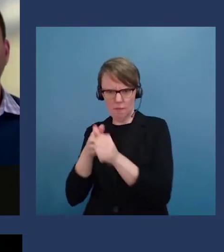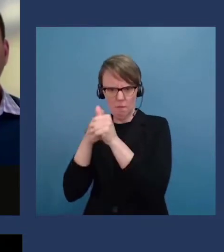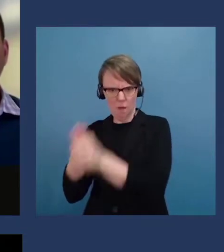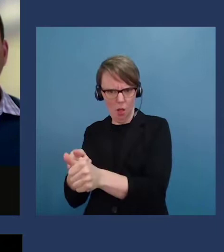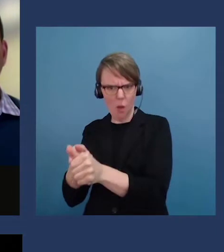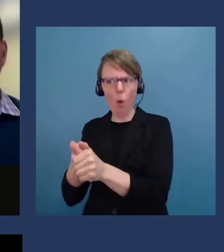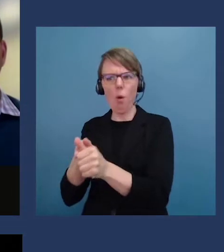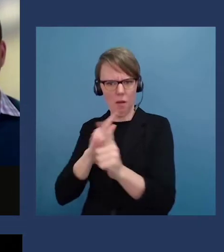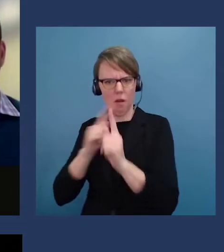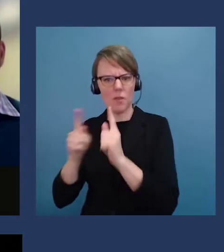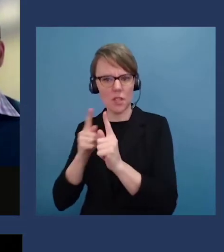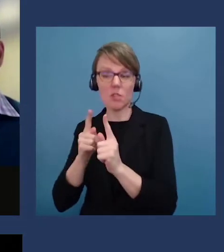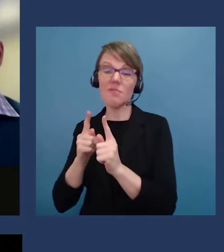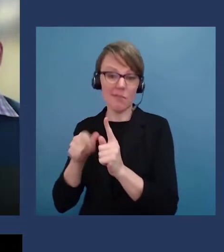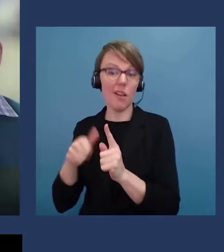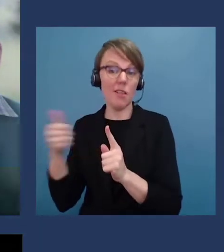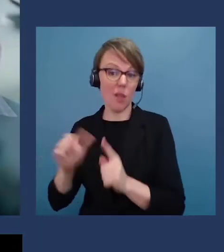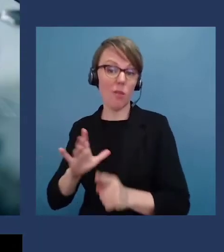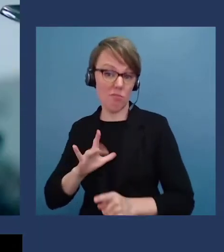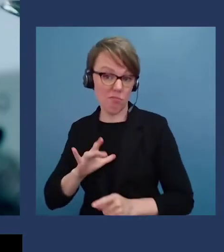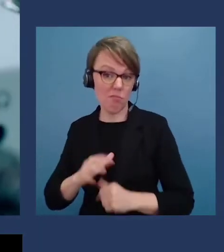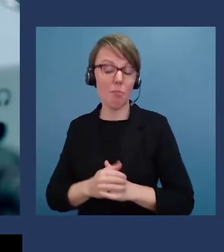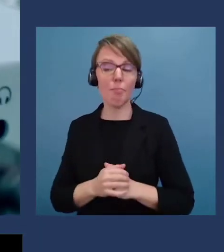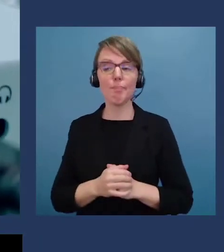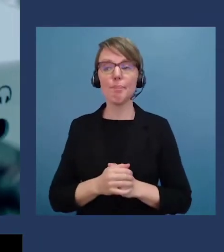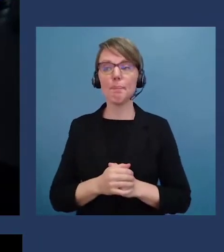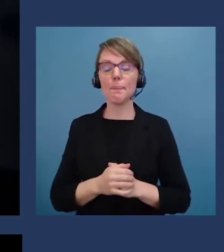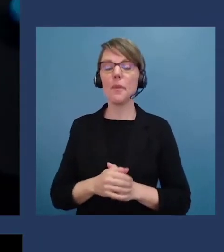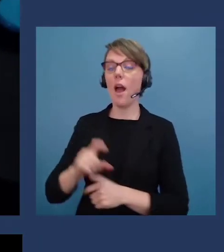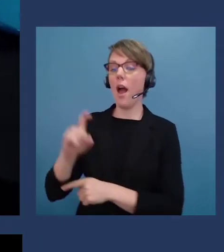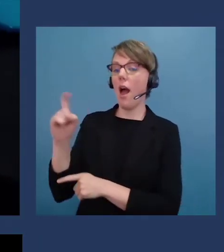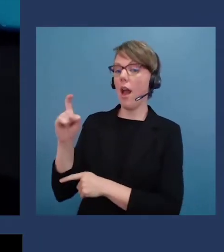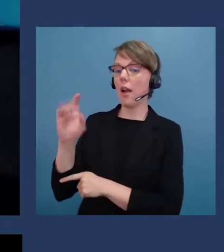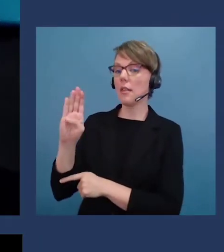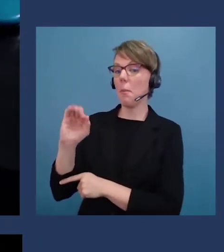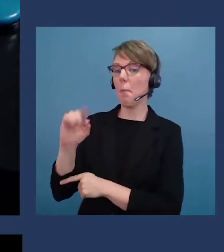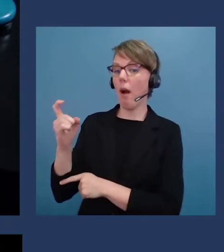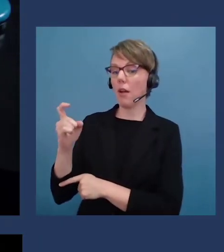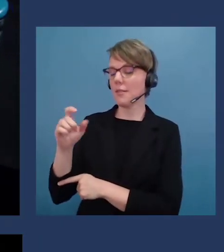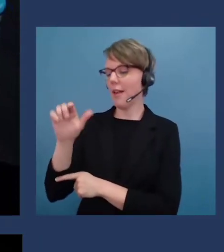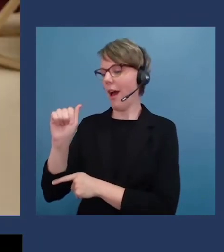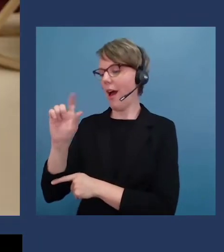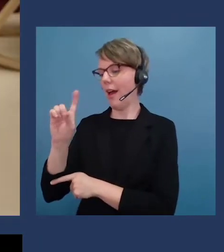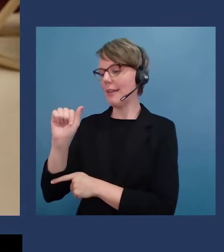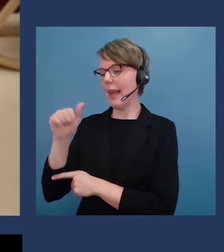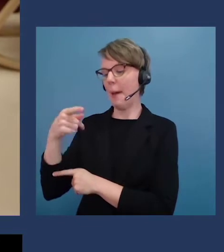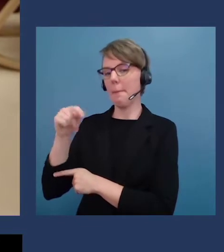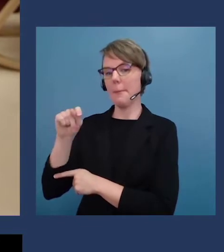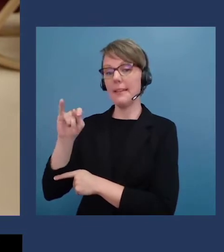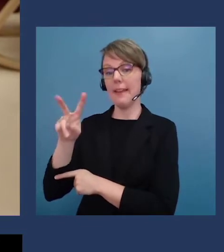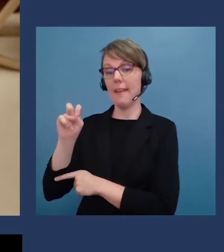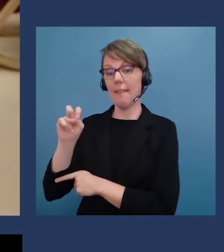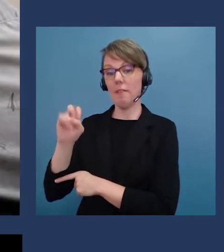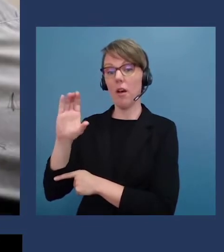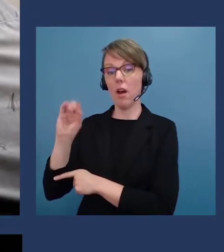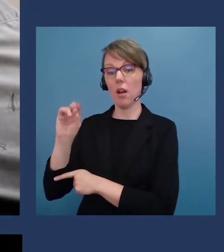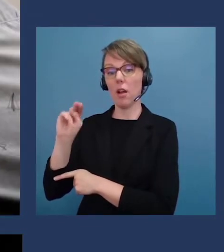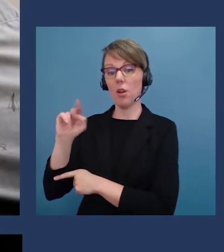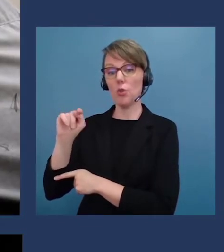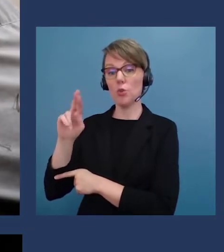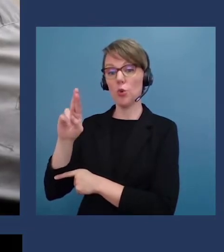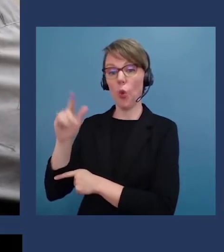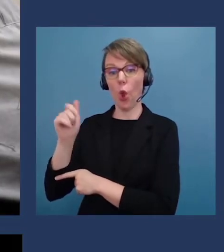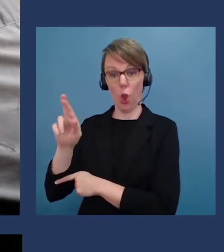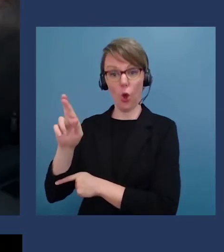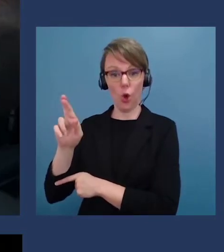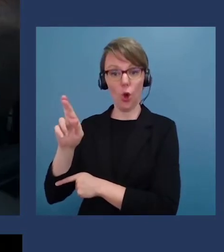say, speech, vision, and text, and build some of these large scale AI